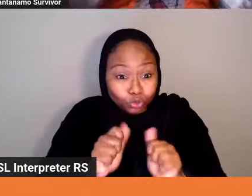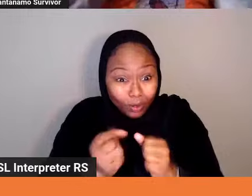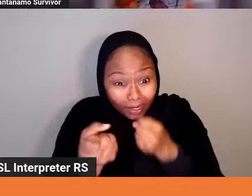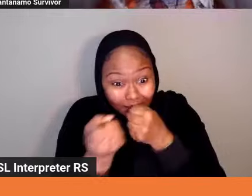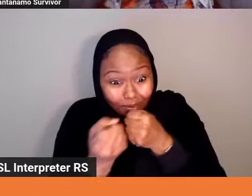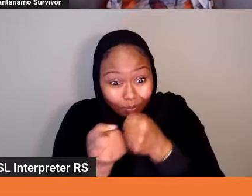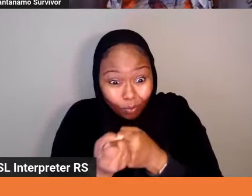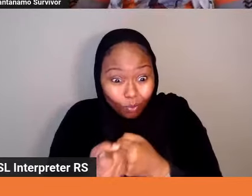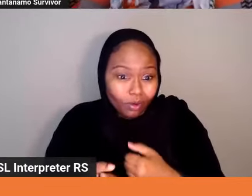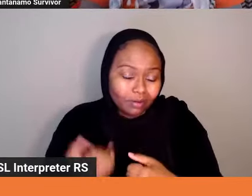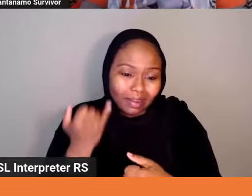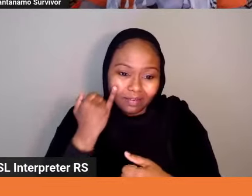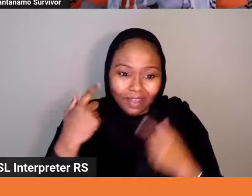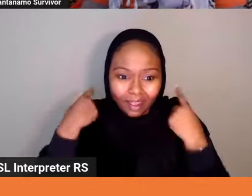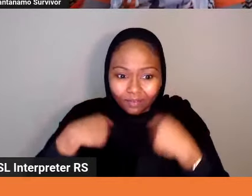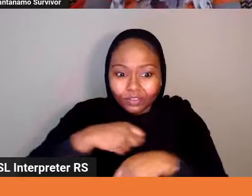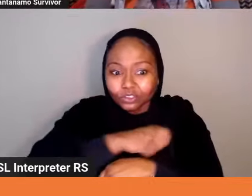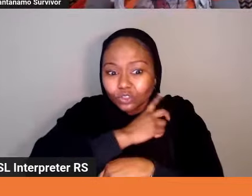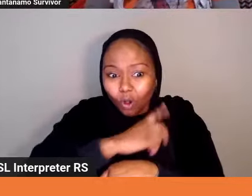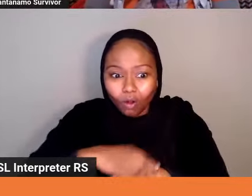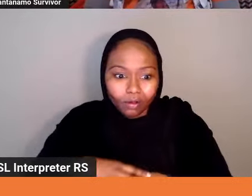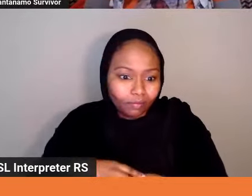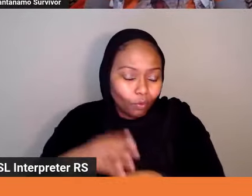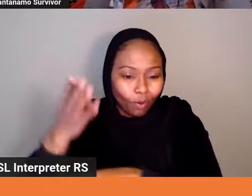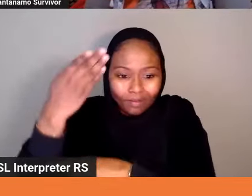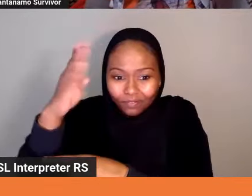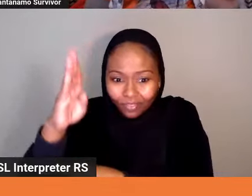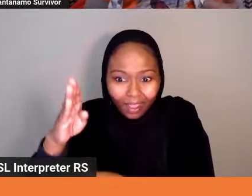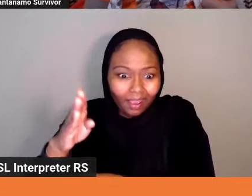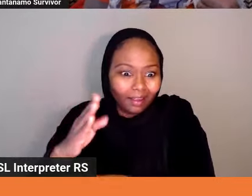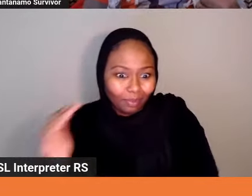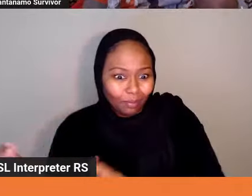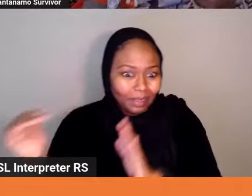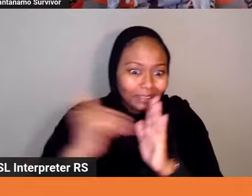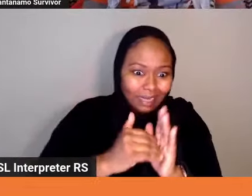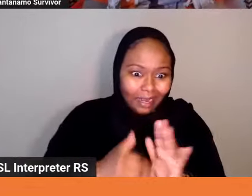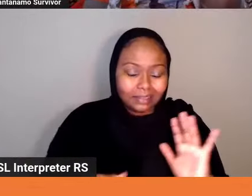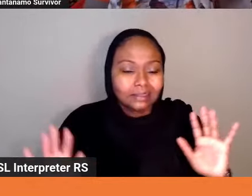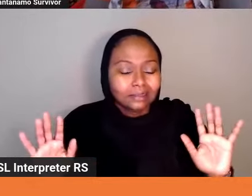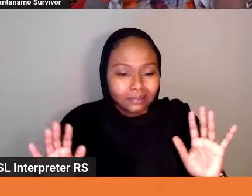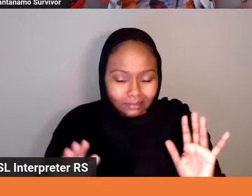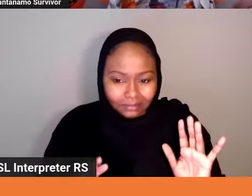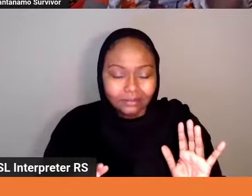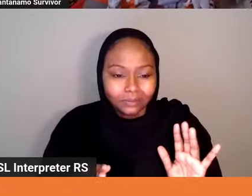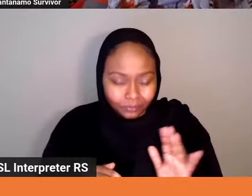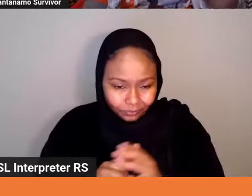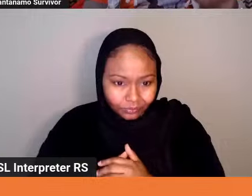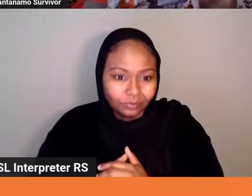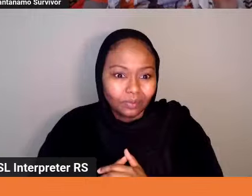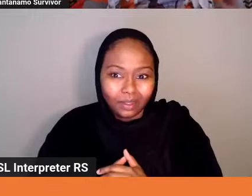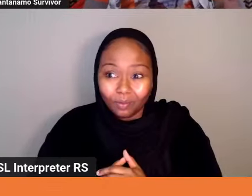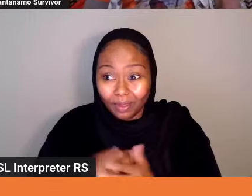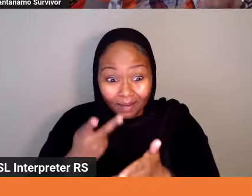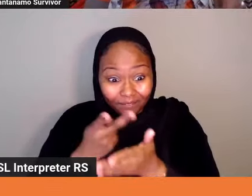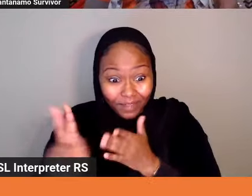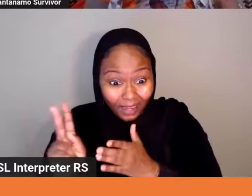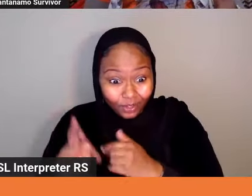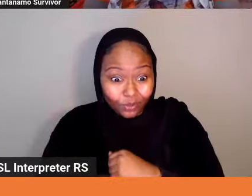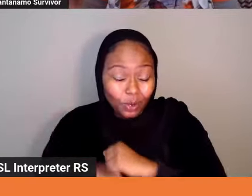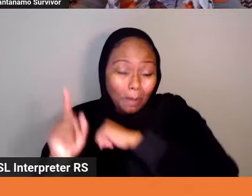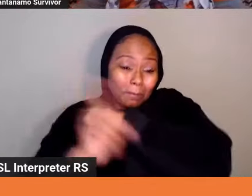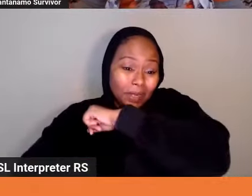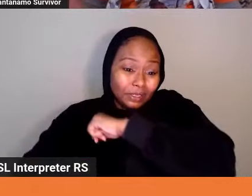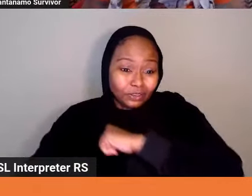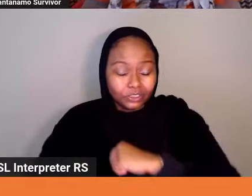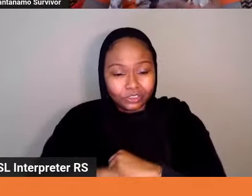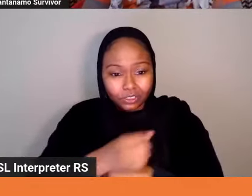wearing scarf, Palestinian flag. So many people were fired, punished, police around the world.